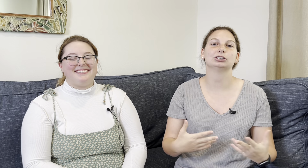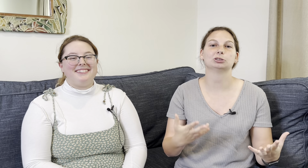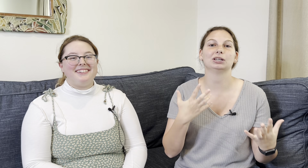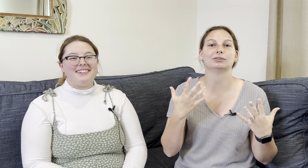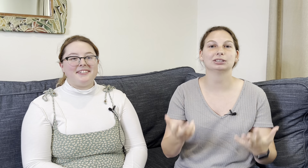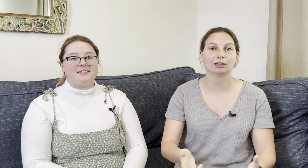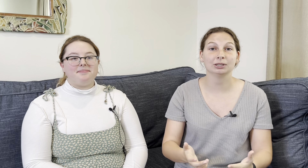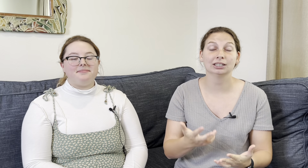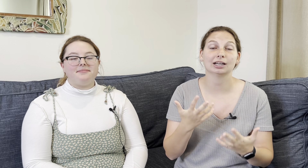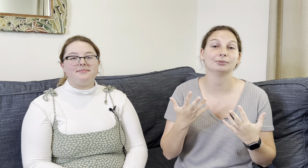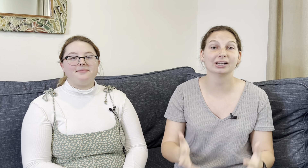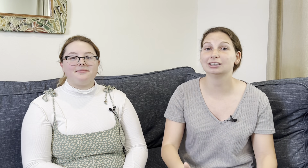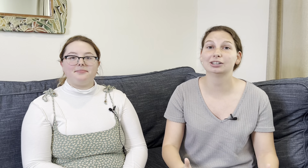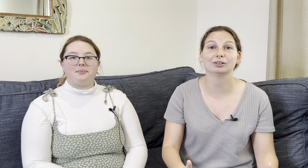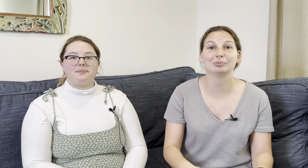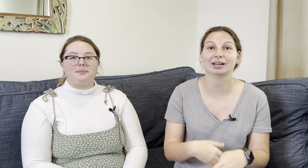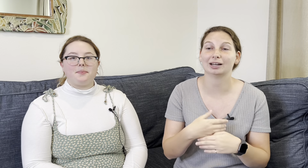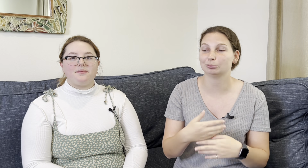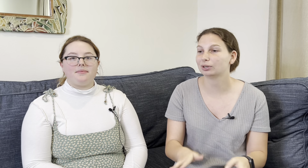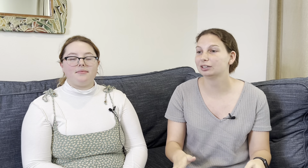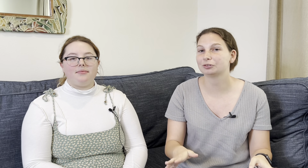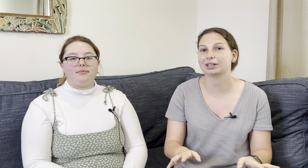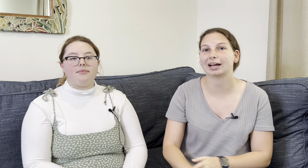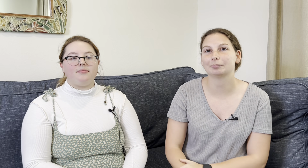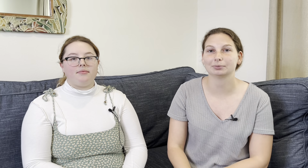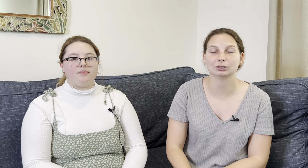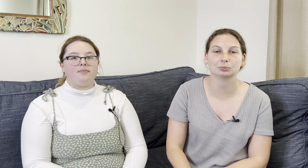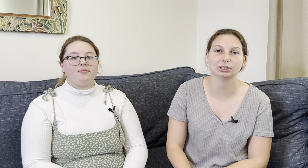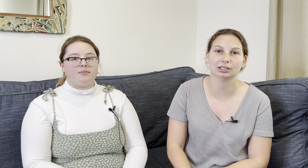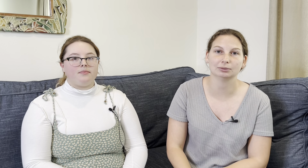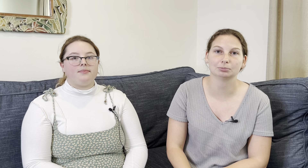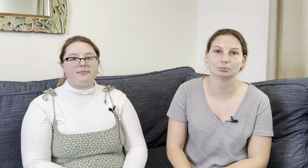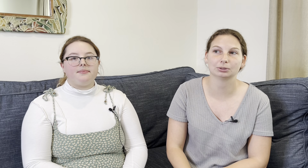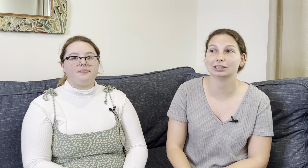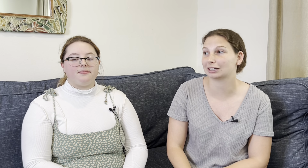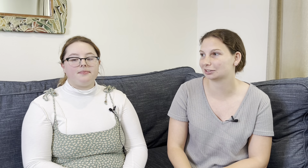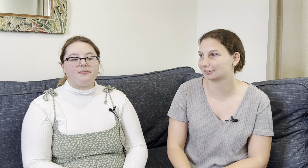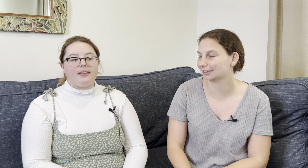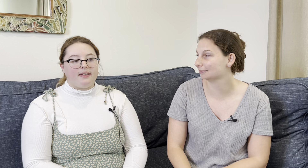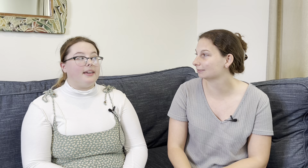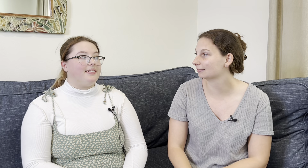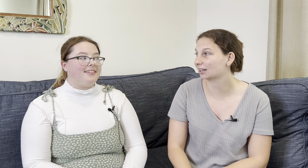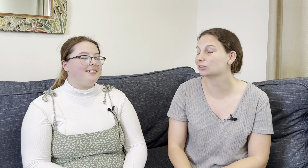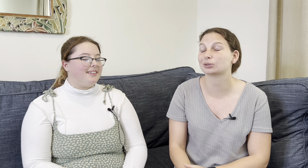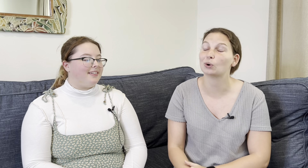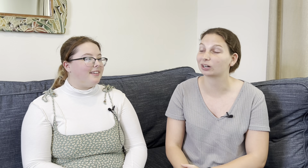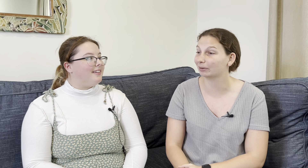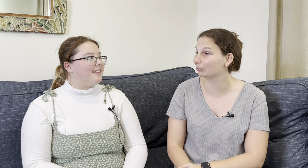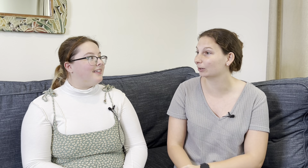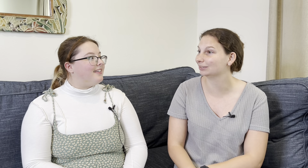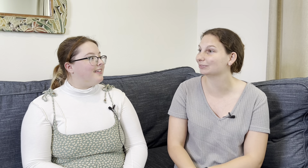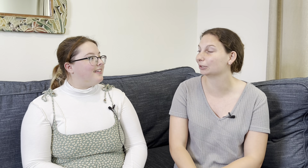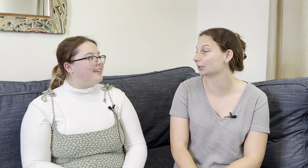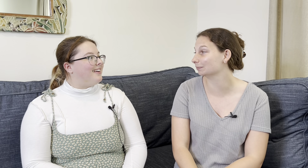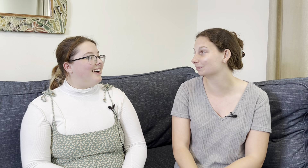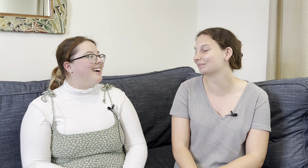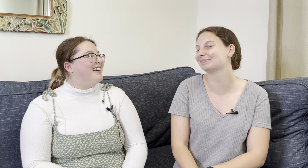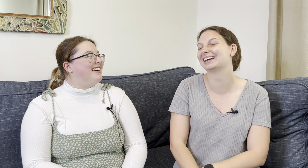be able to tell me, I'm ready to go to bed, I'm ready for nap, is pretty nice, right? Yes. I used to walk my mom to my crib. I was